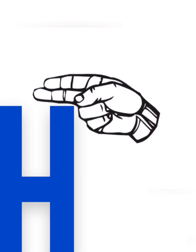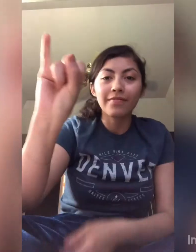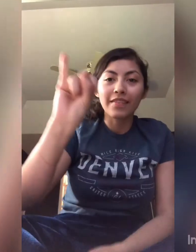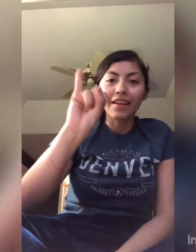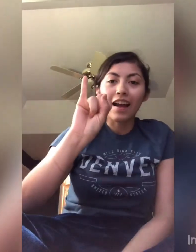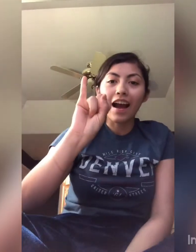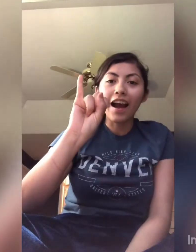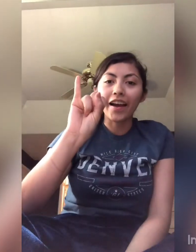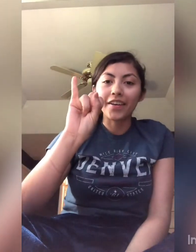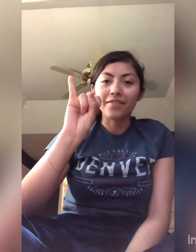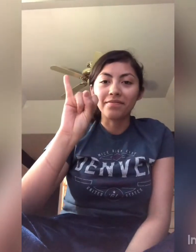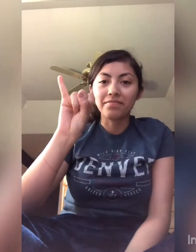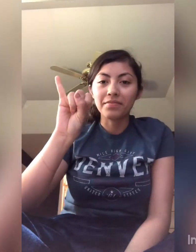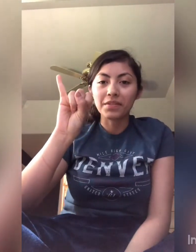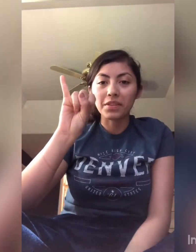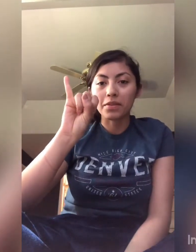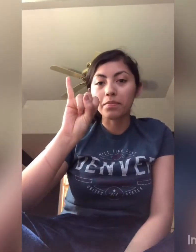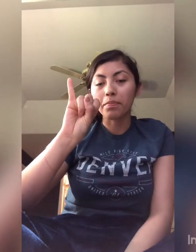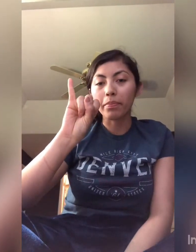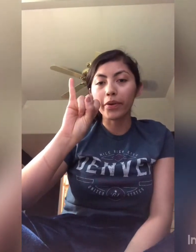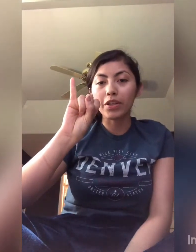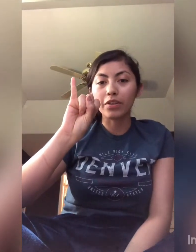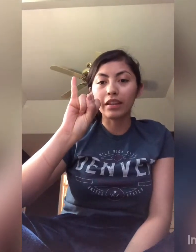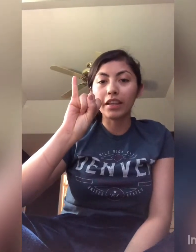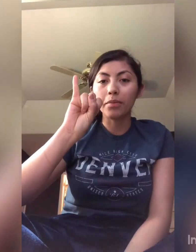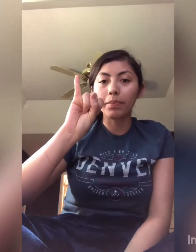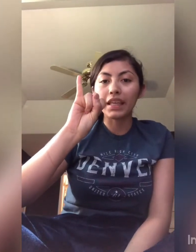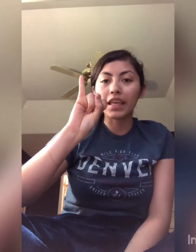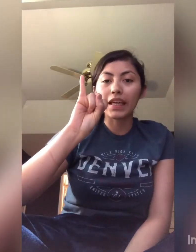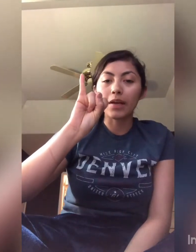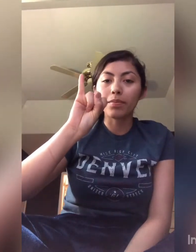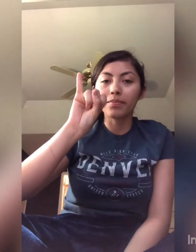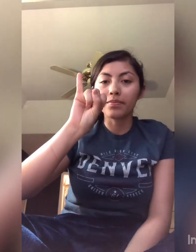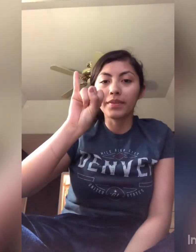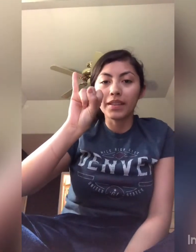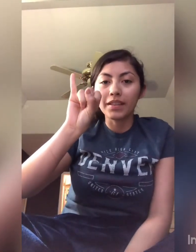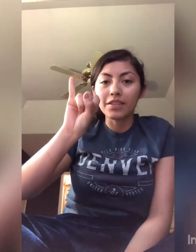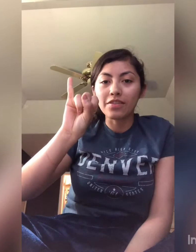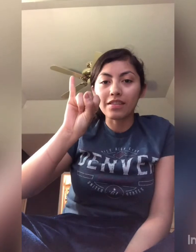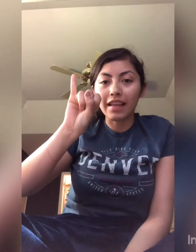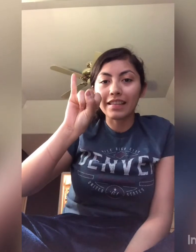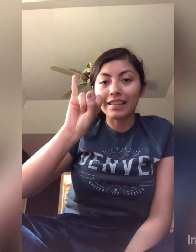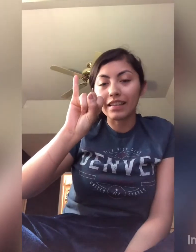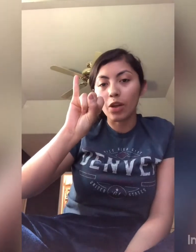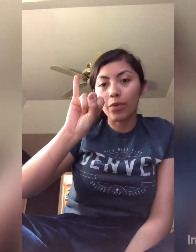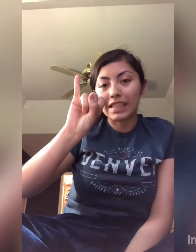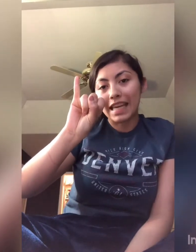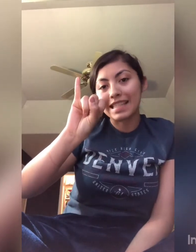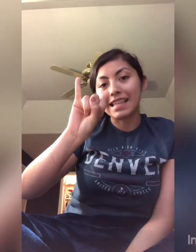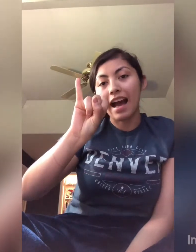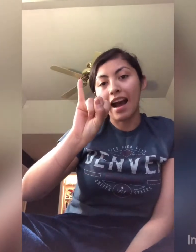I. Just point your little pinky up. Just like lowercase I.